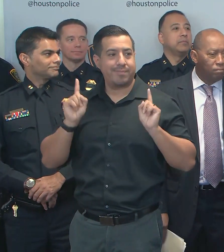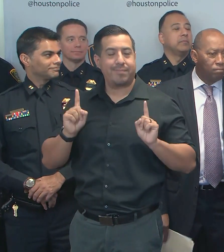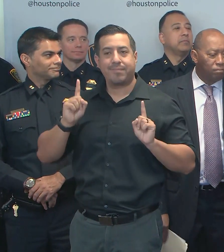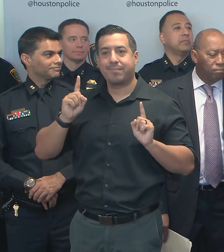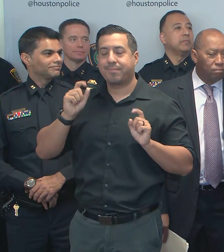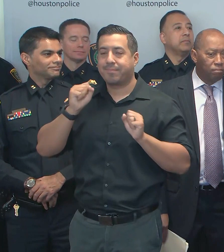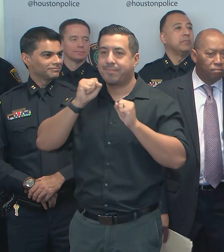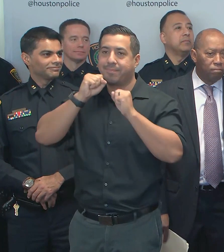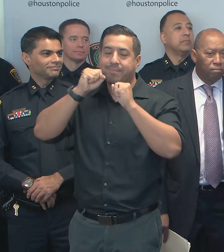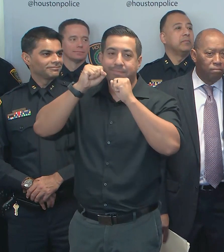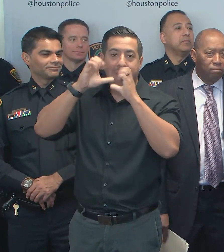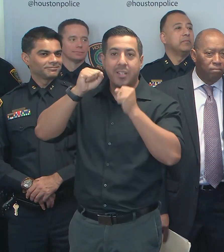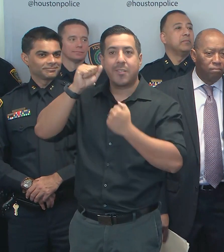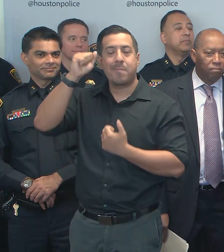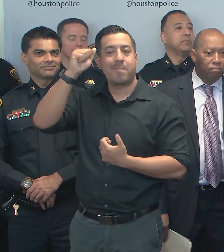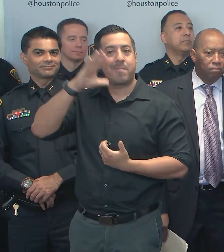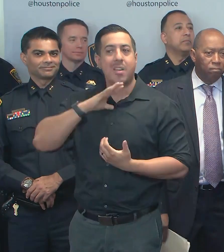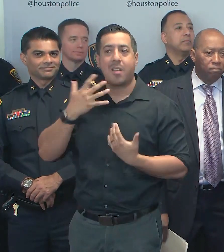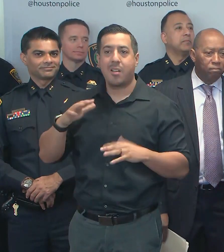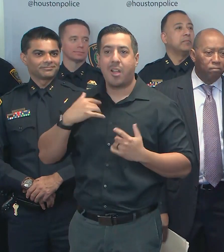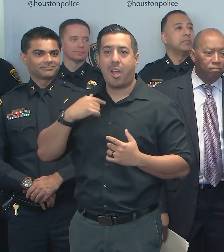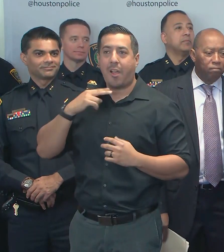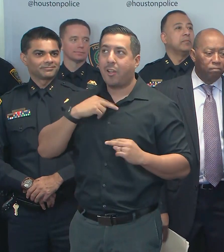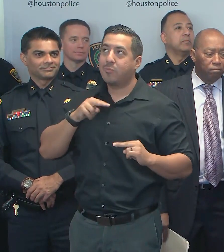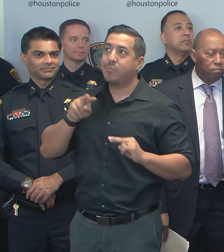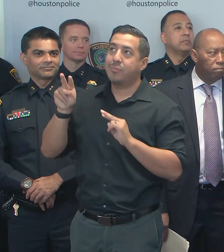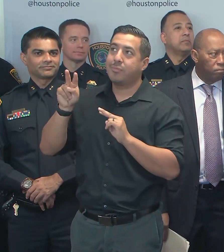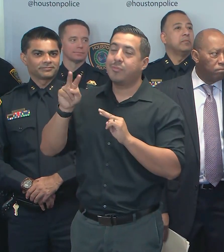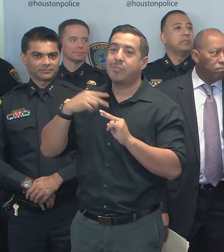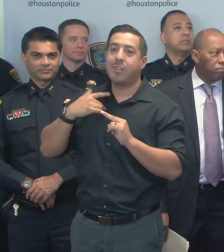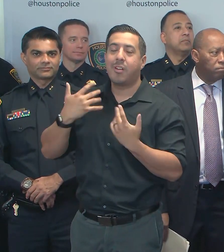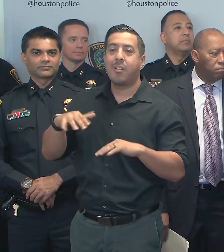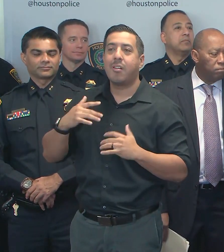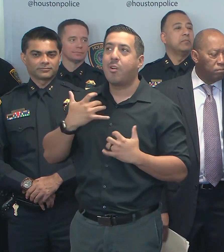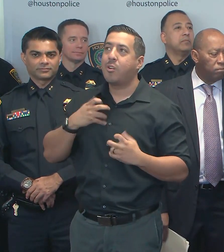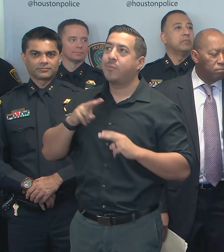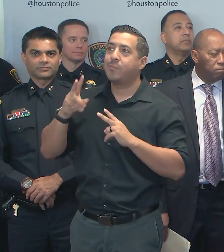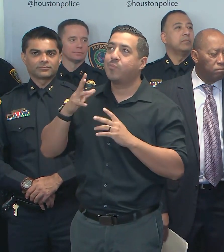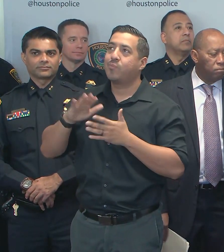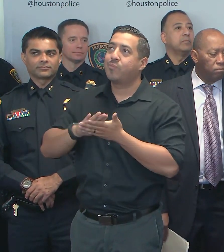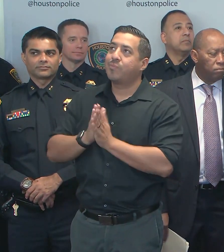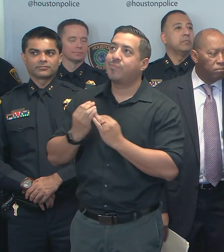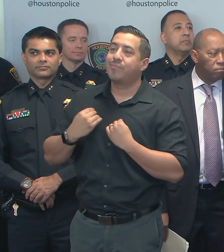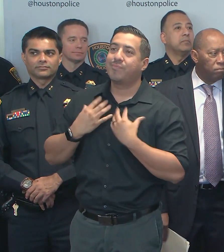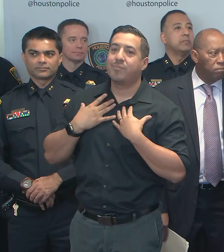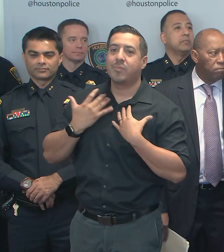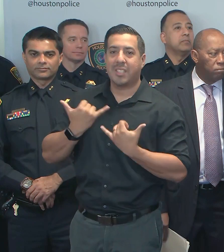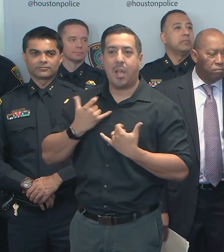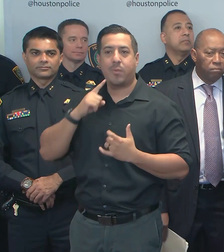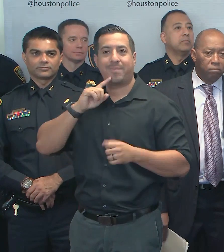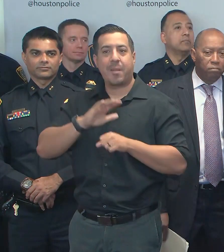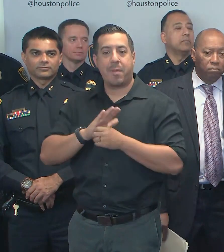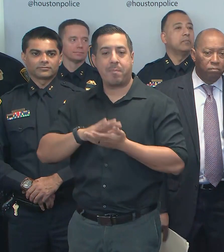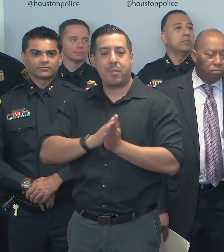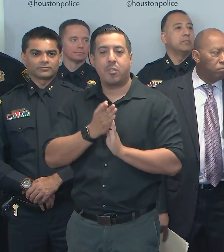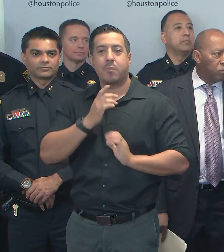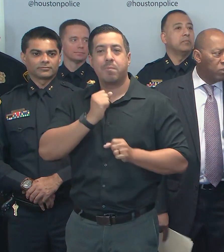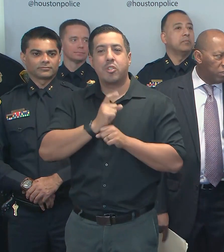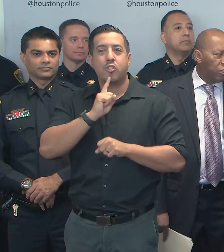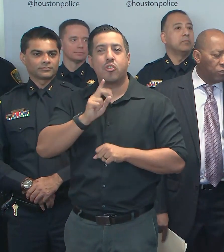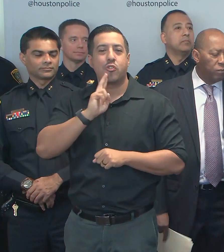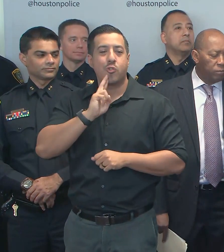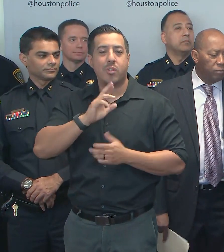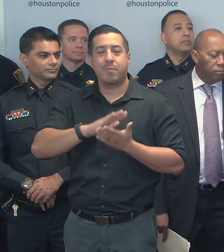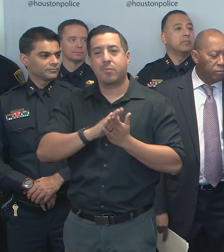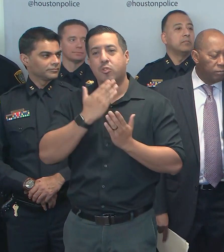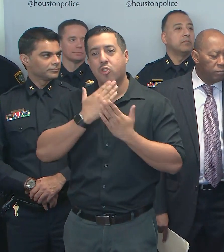men who I looked up to as a young girl. All of us now committed to making sure that we make Houston a safer place. Thank you so much, Mayor,